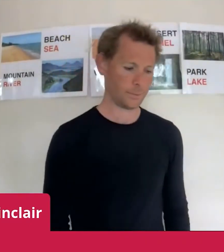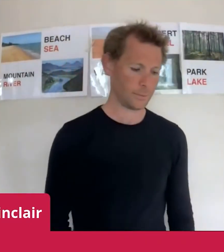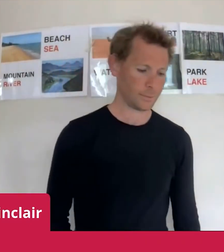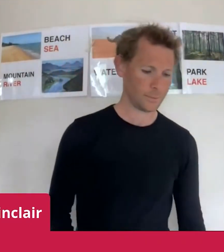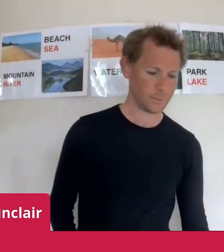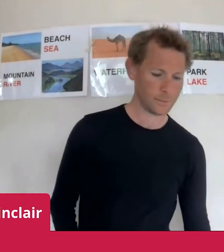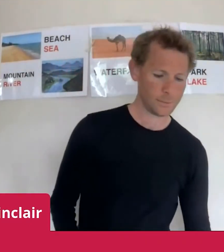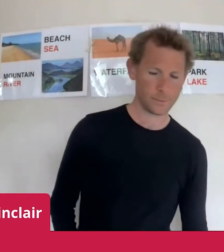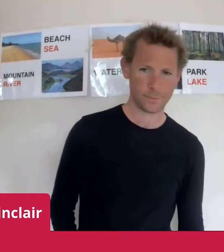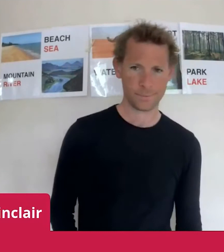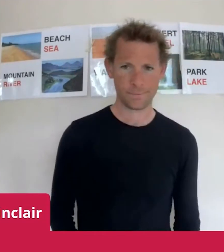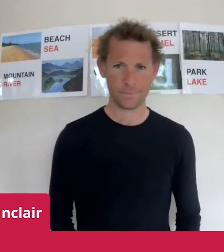Sick.